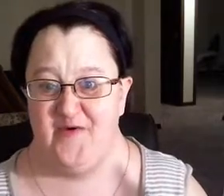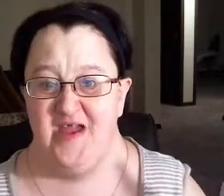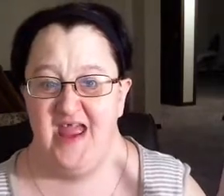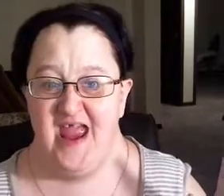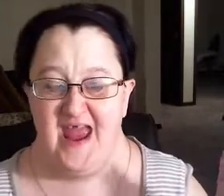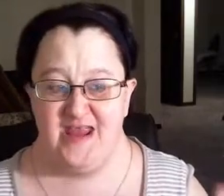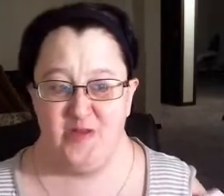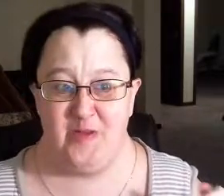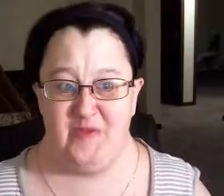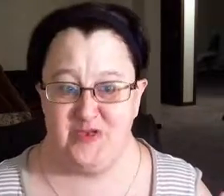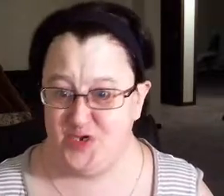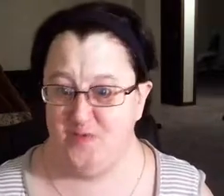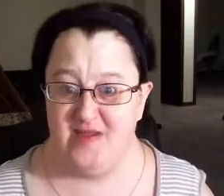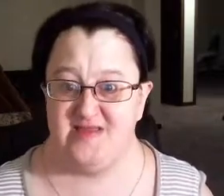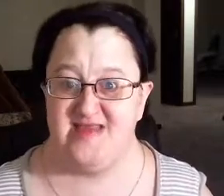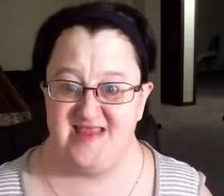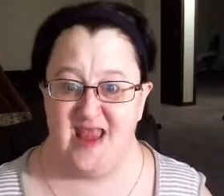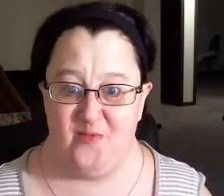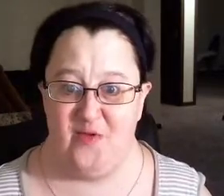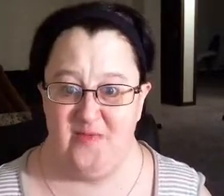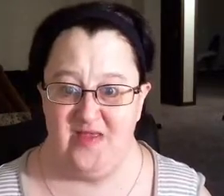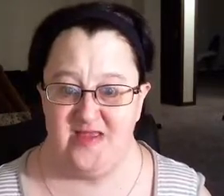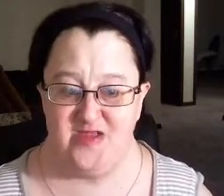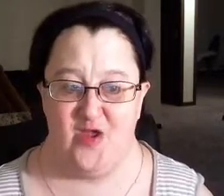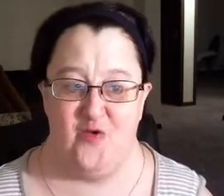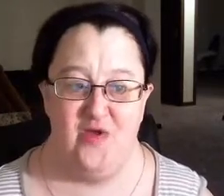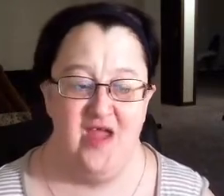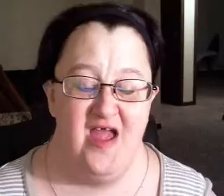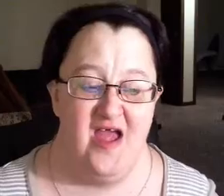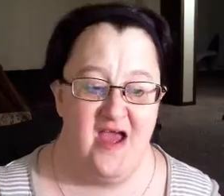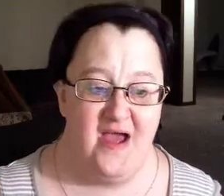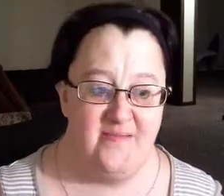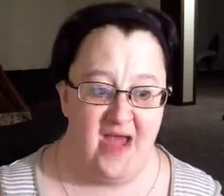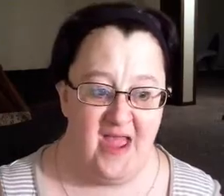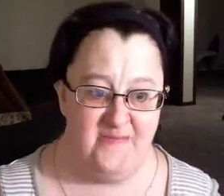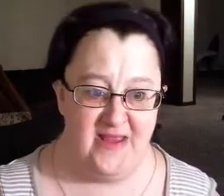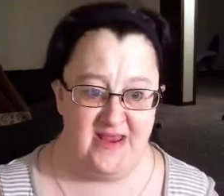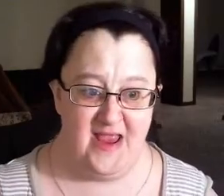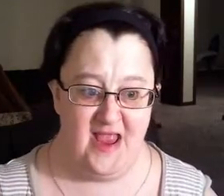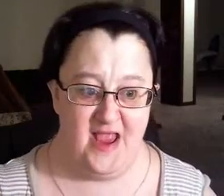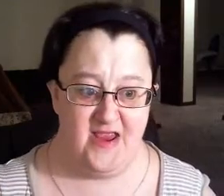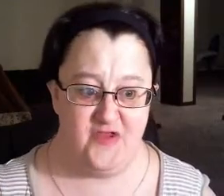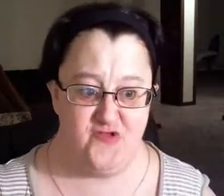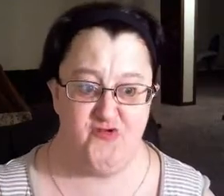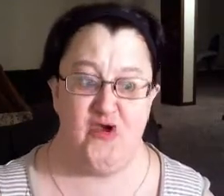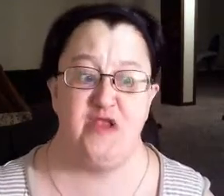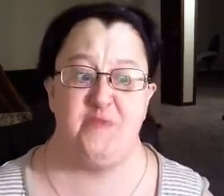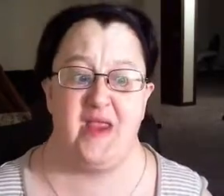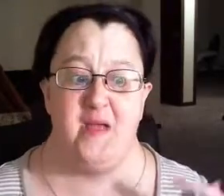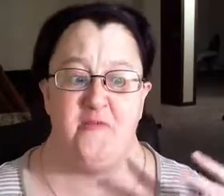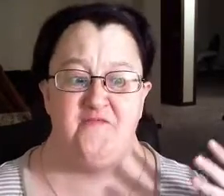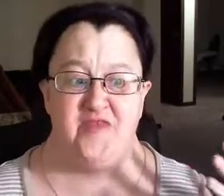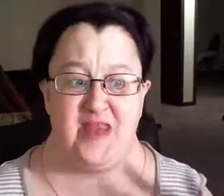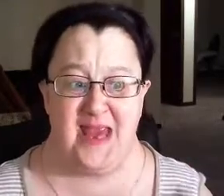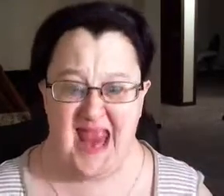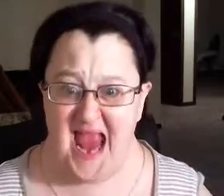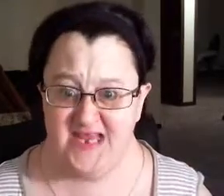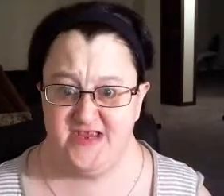and it's been two months since that appointment so um i've been trying to become more physically active